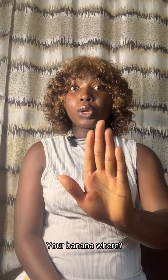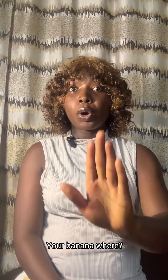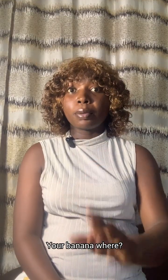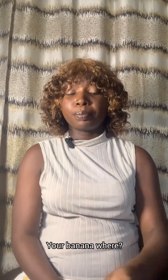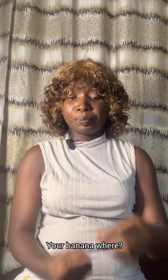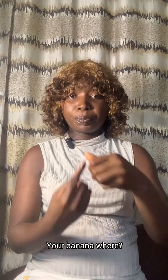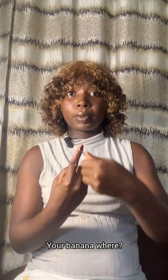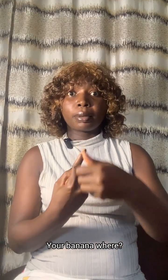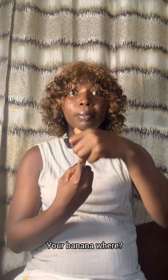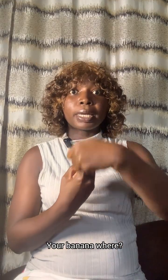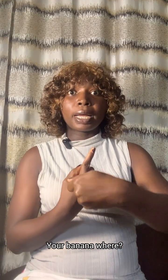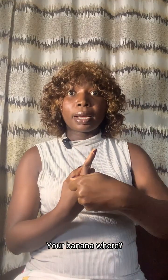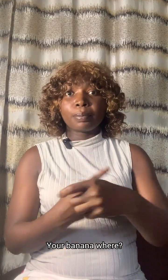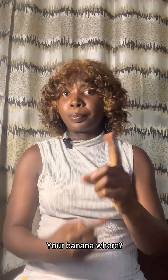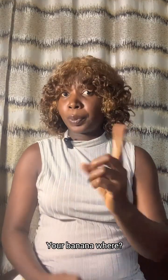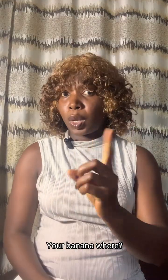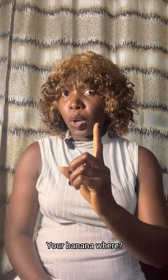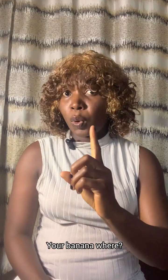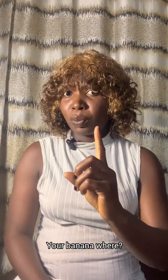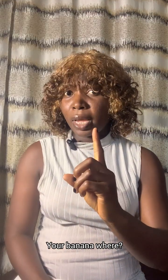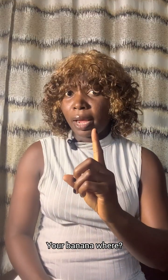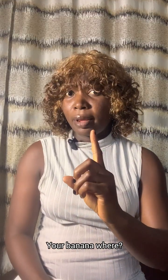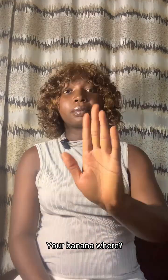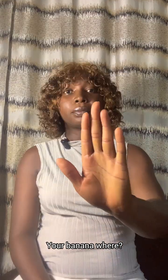Your banana? Where?